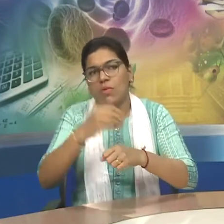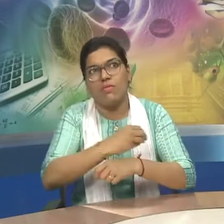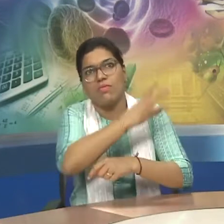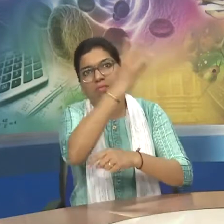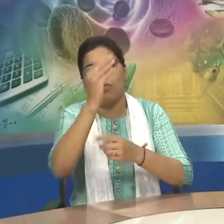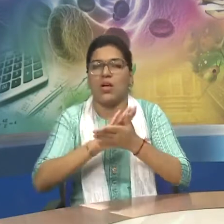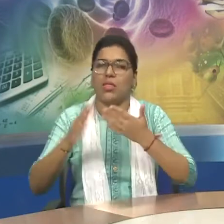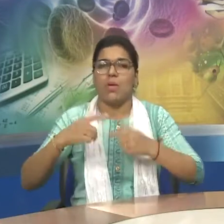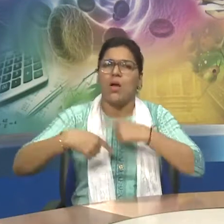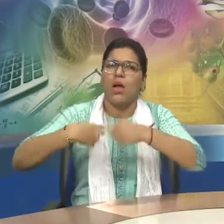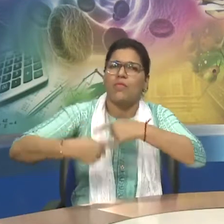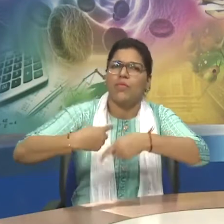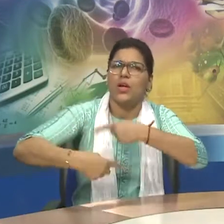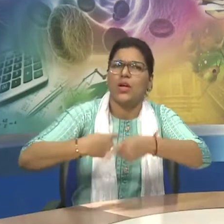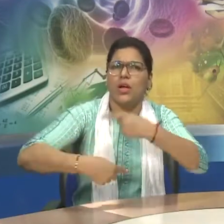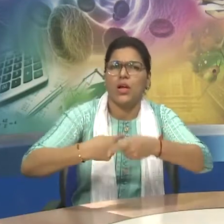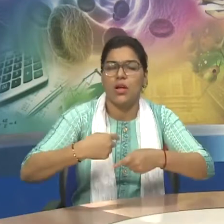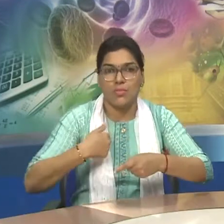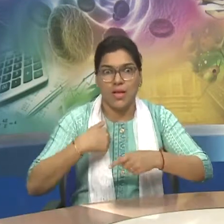and to learn